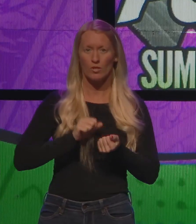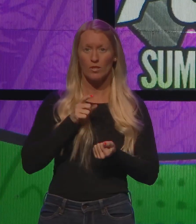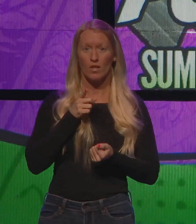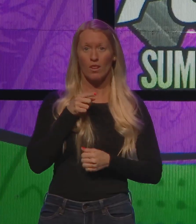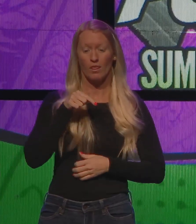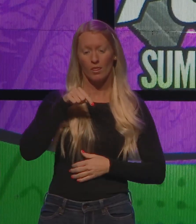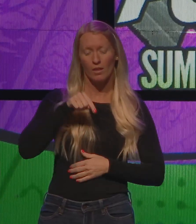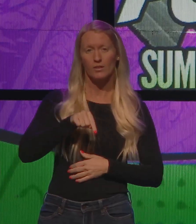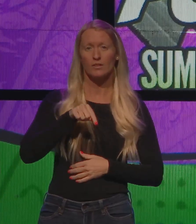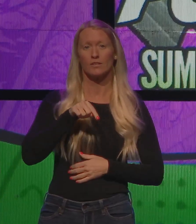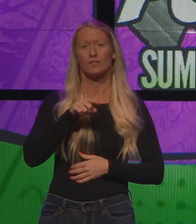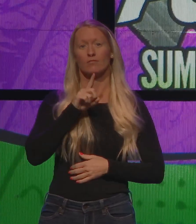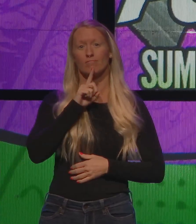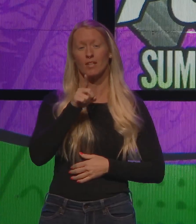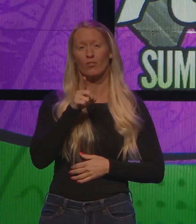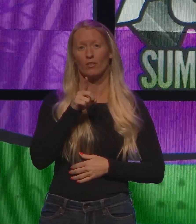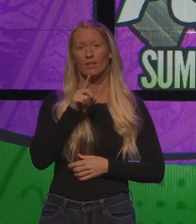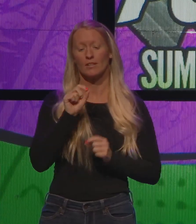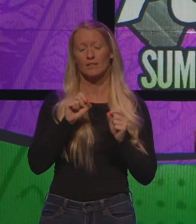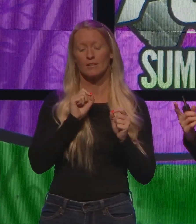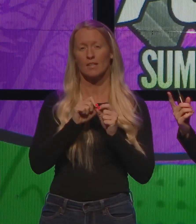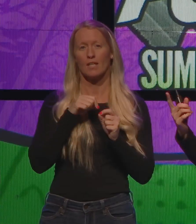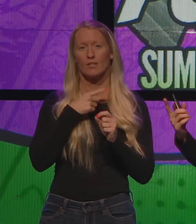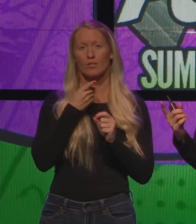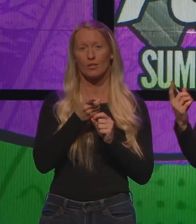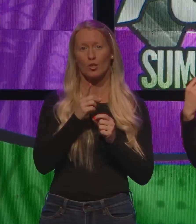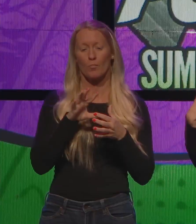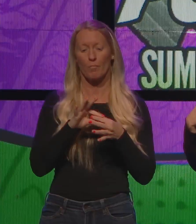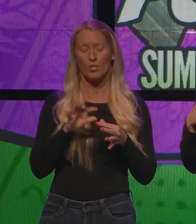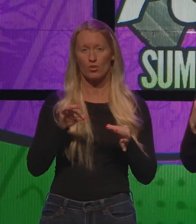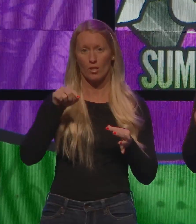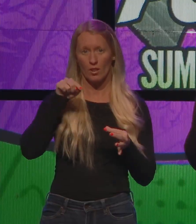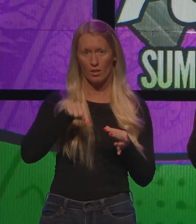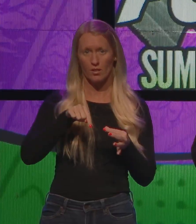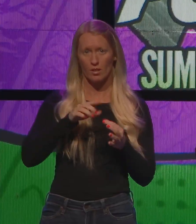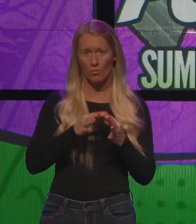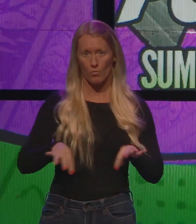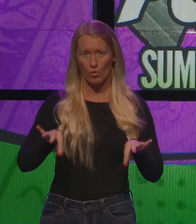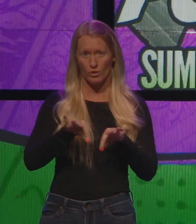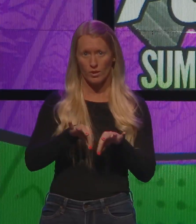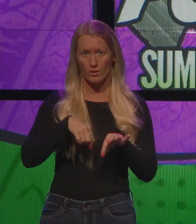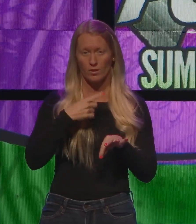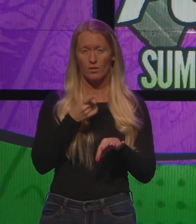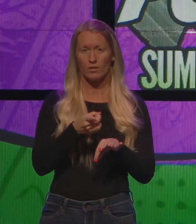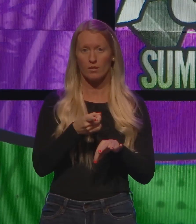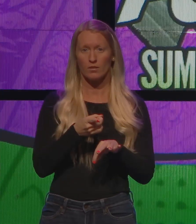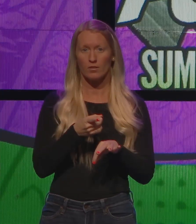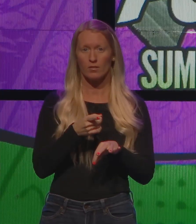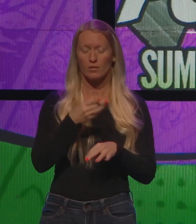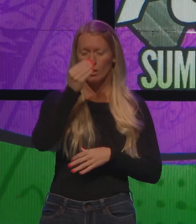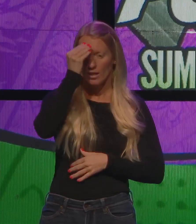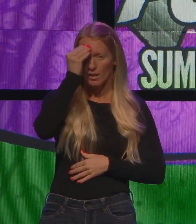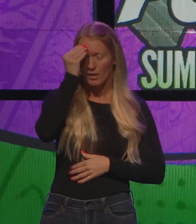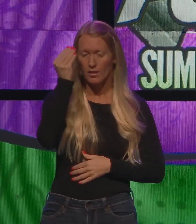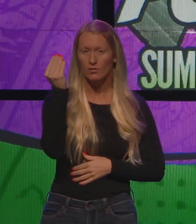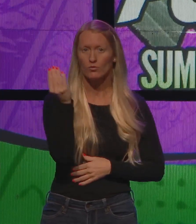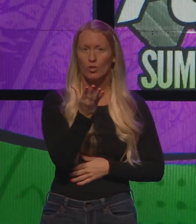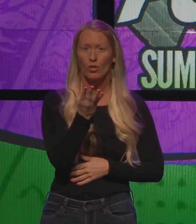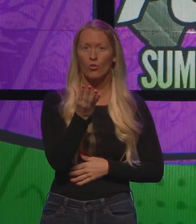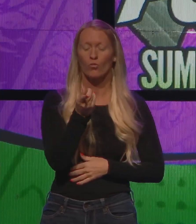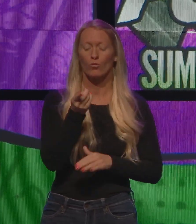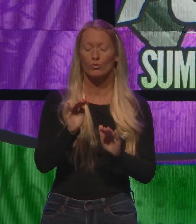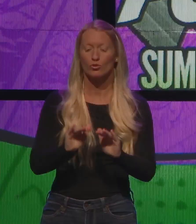I think that this is something that is so important to hand out, to tattoo, to give,